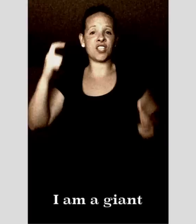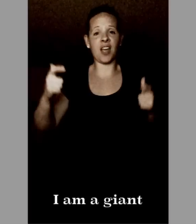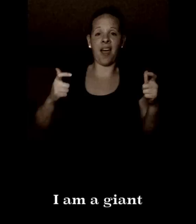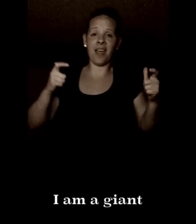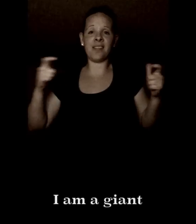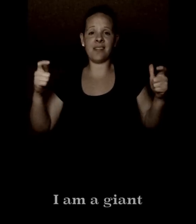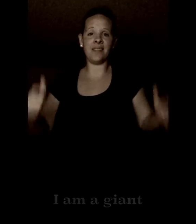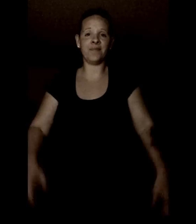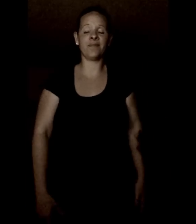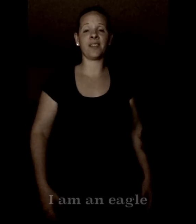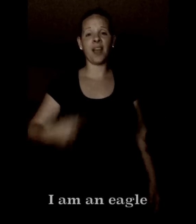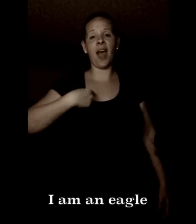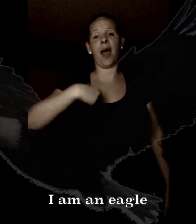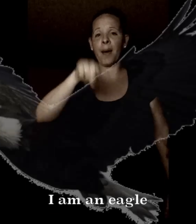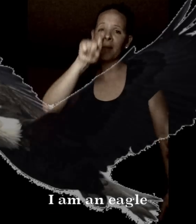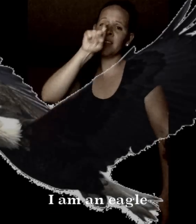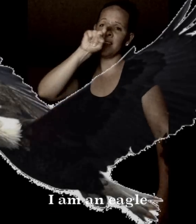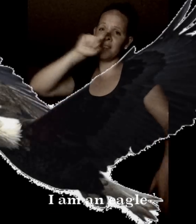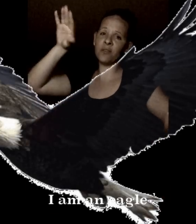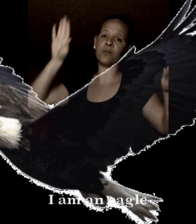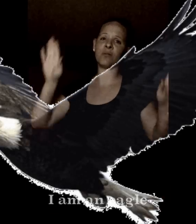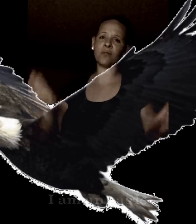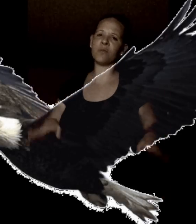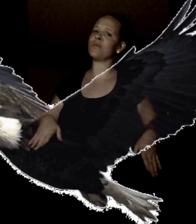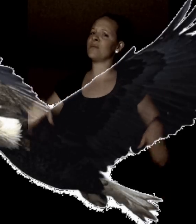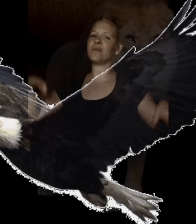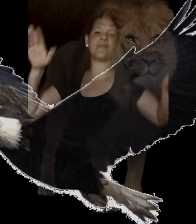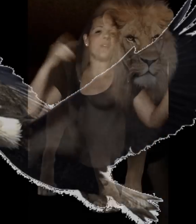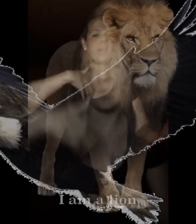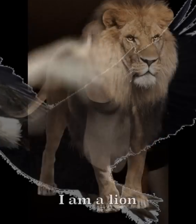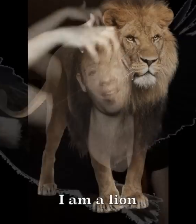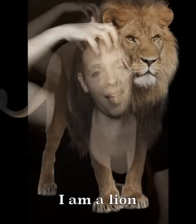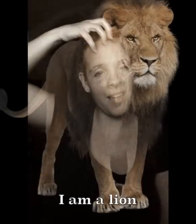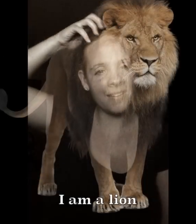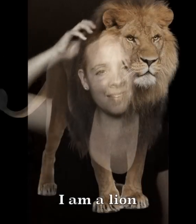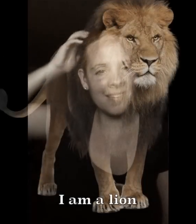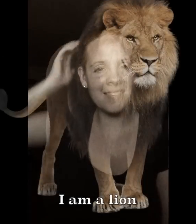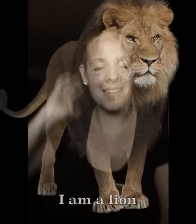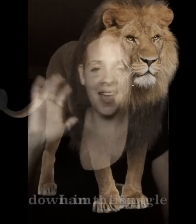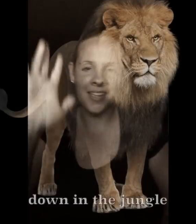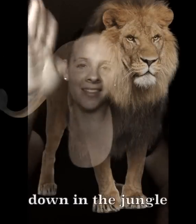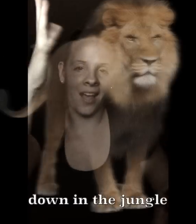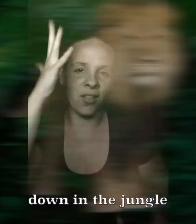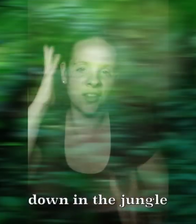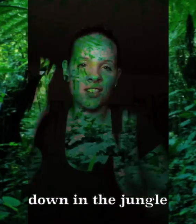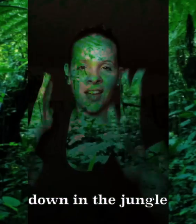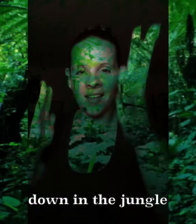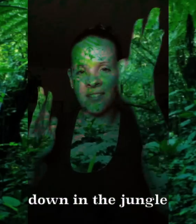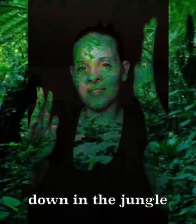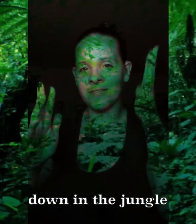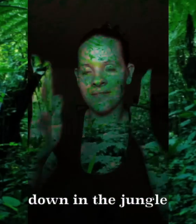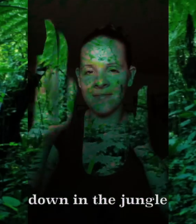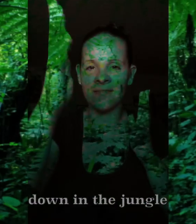I am a giant, I am an eagle, oh, I am a lion down in